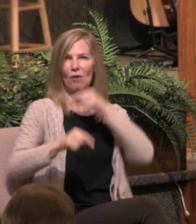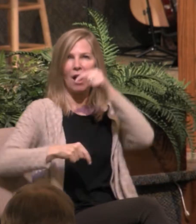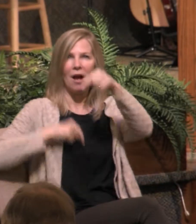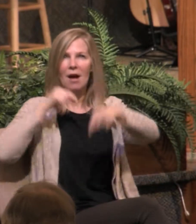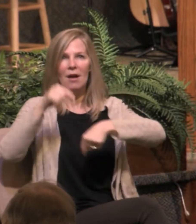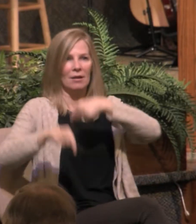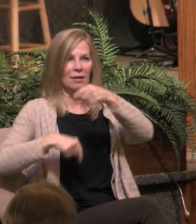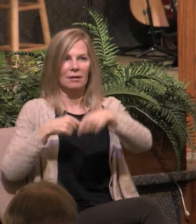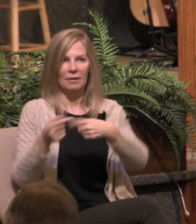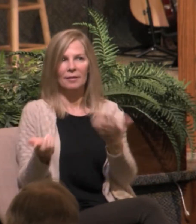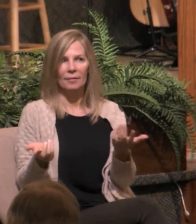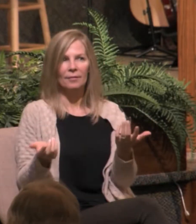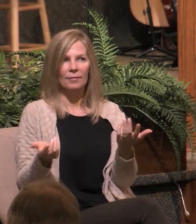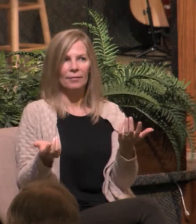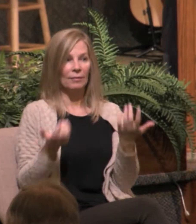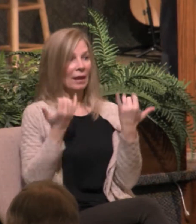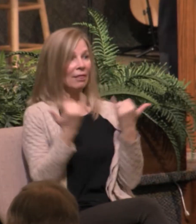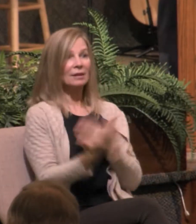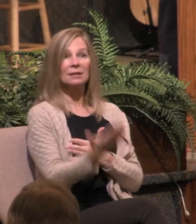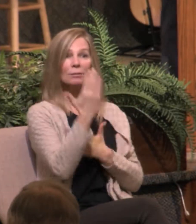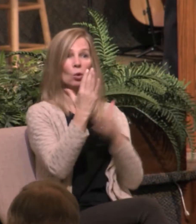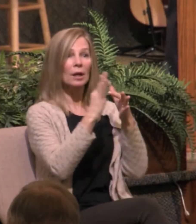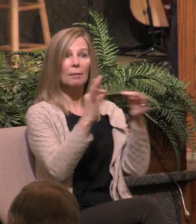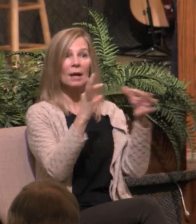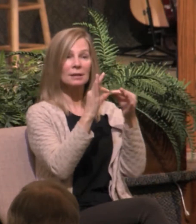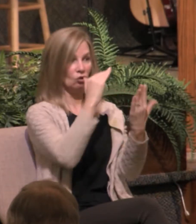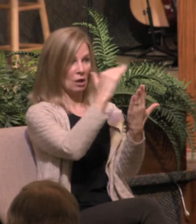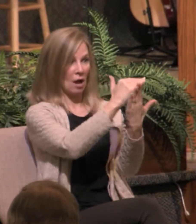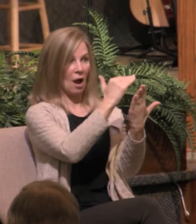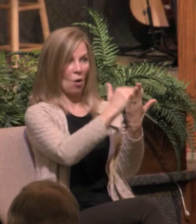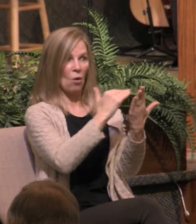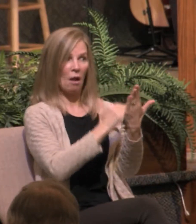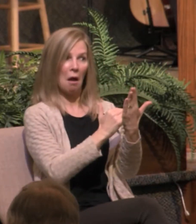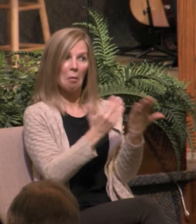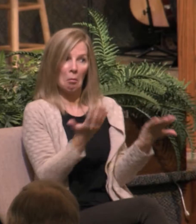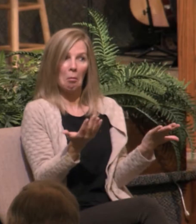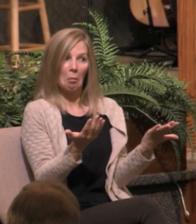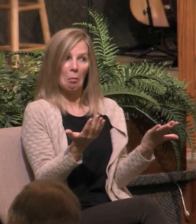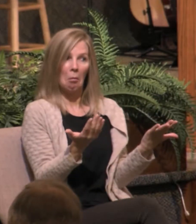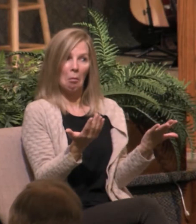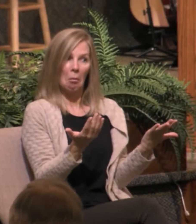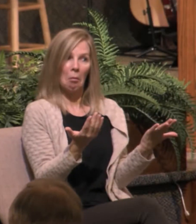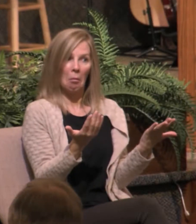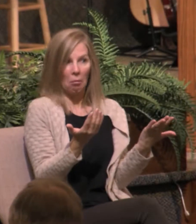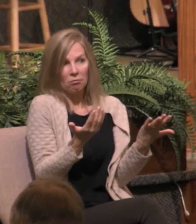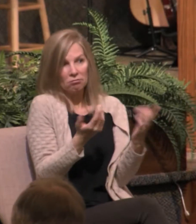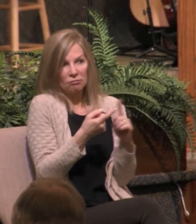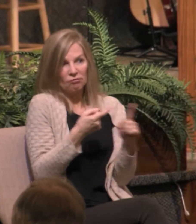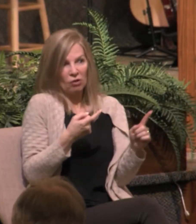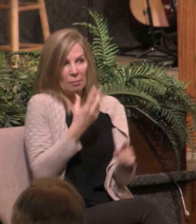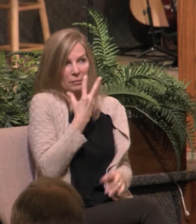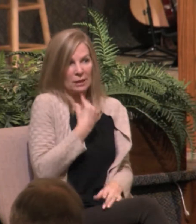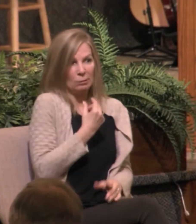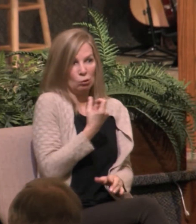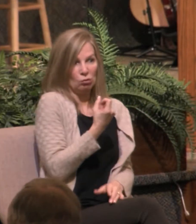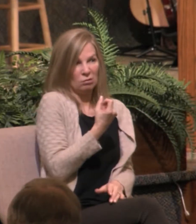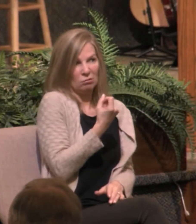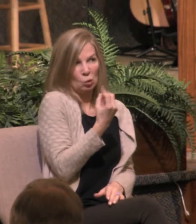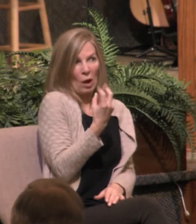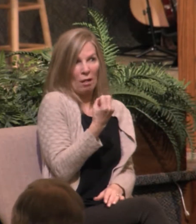In fact, the way I'm outlining the message this morning has to do with the idea of a race, just from Hebrews 12. This idea